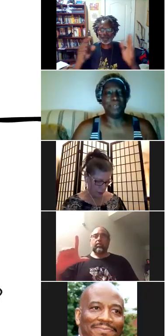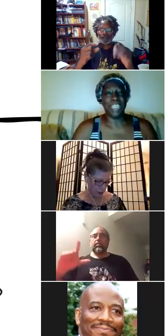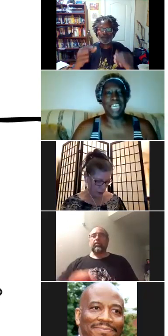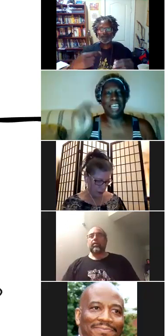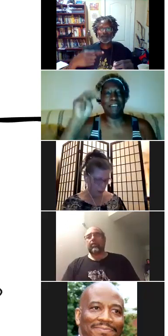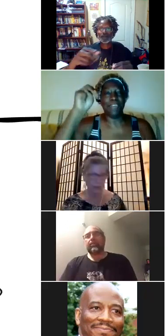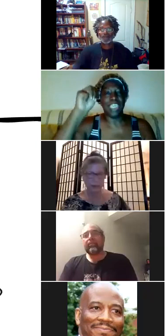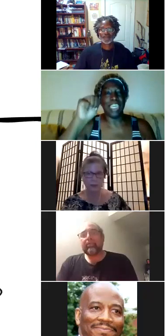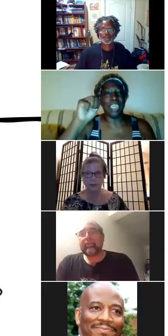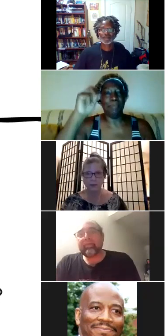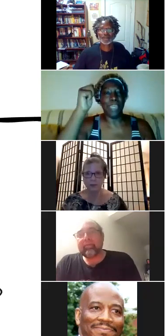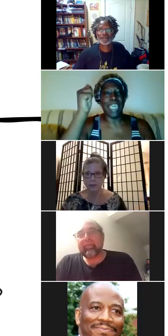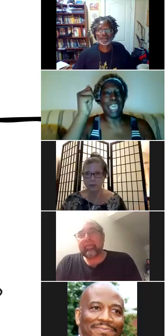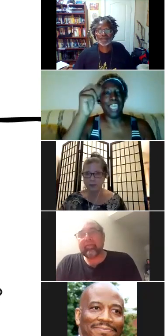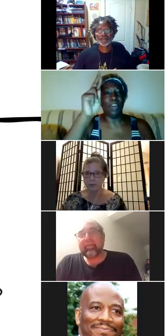So we have